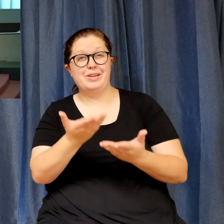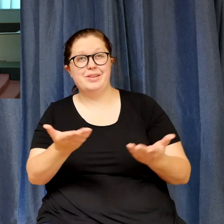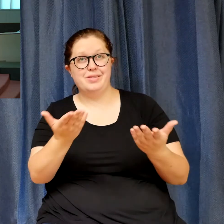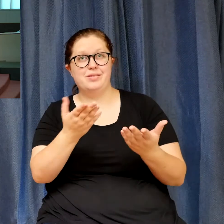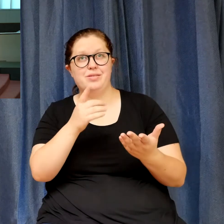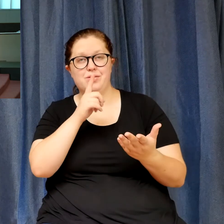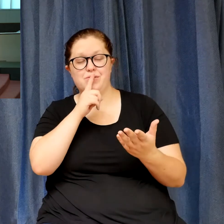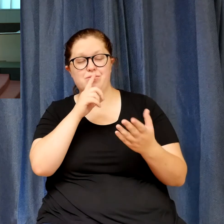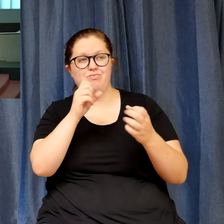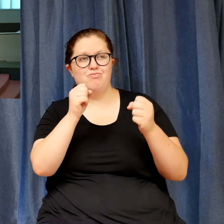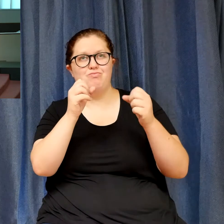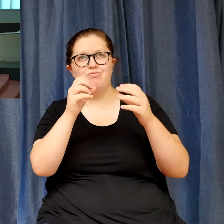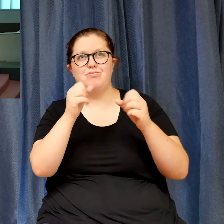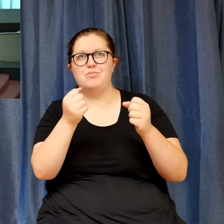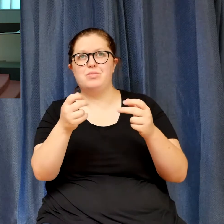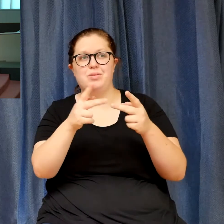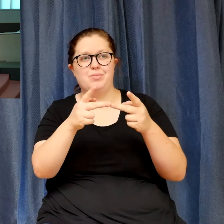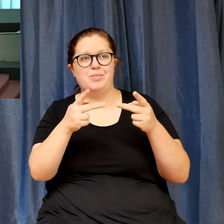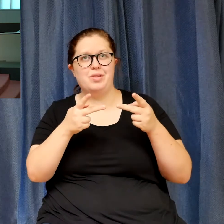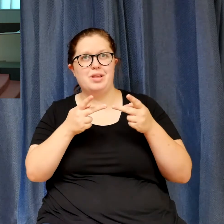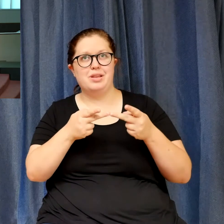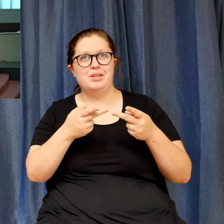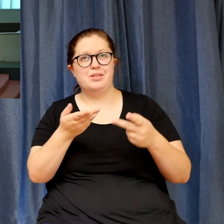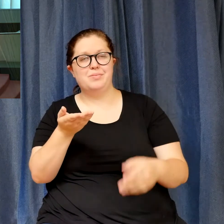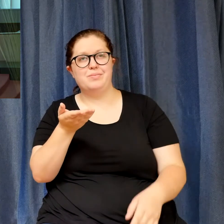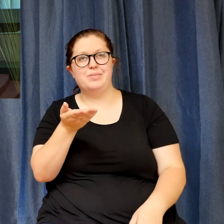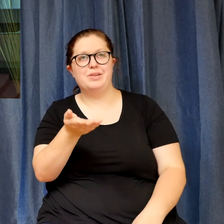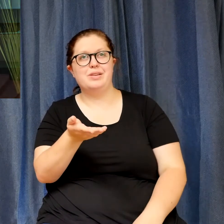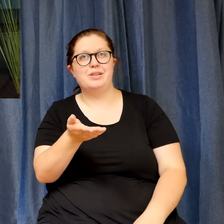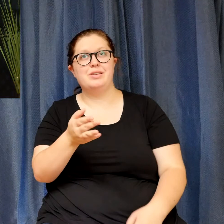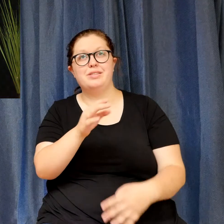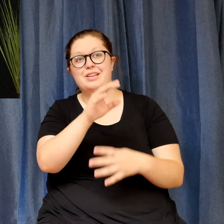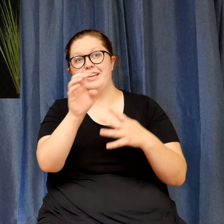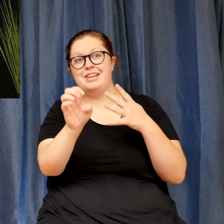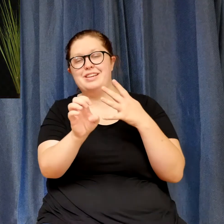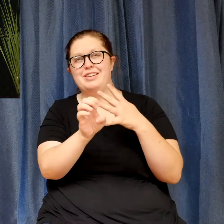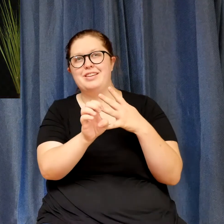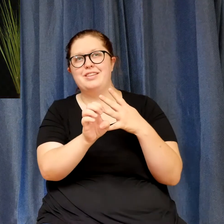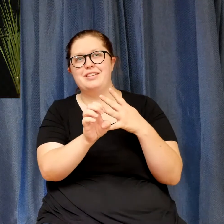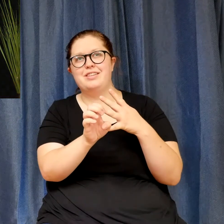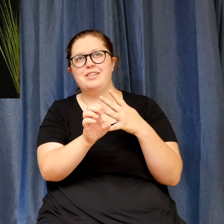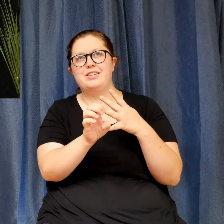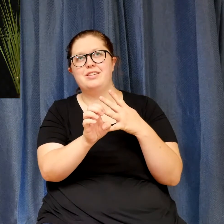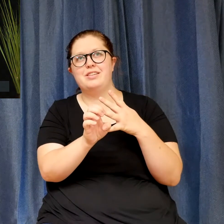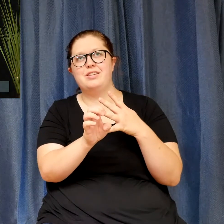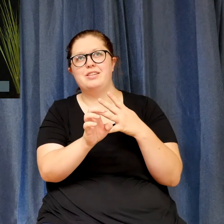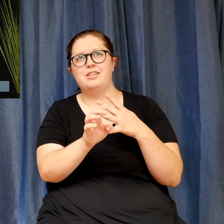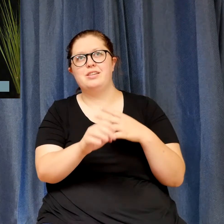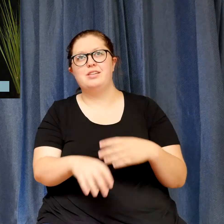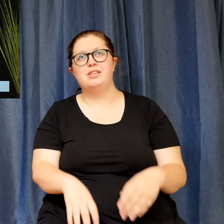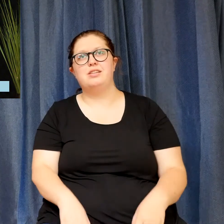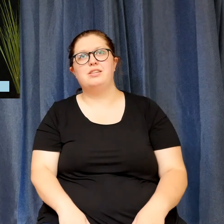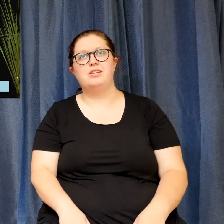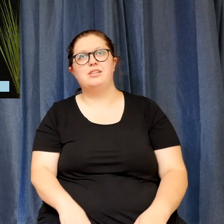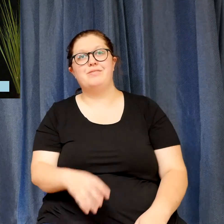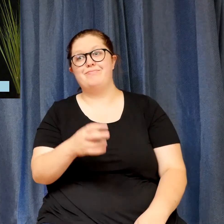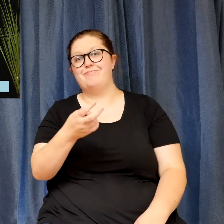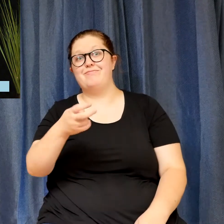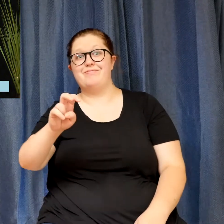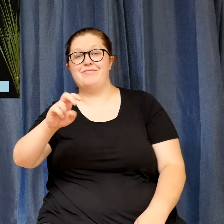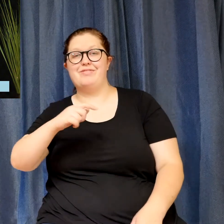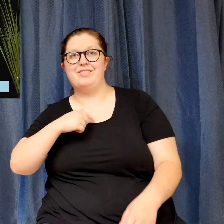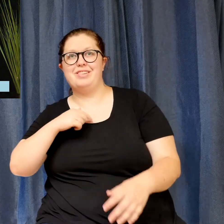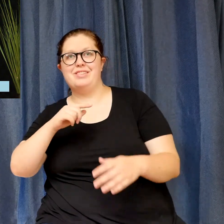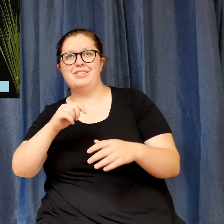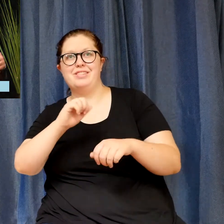It's a great place to be. So I want to talk about the E in love. And this is really the segue that I was